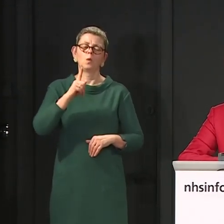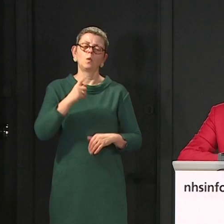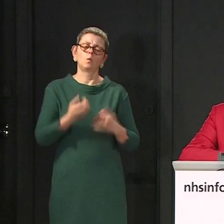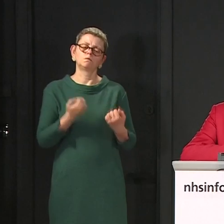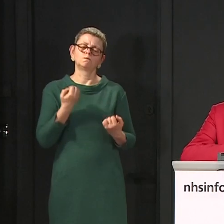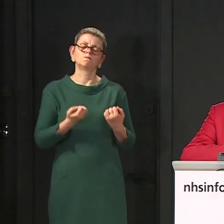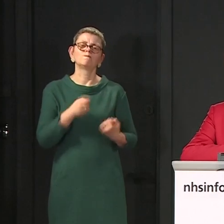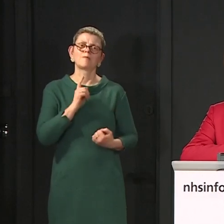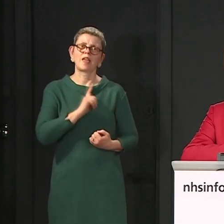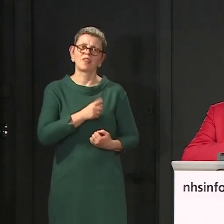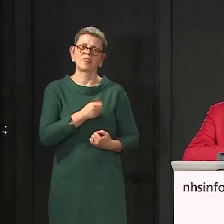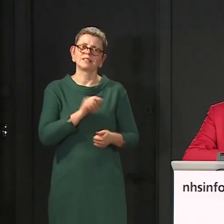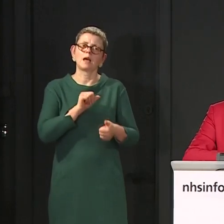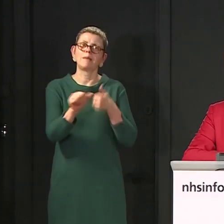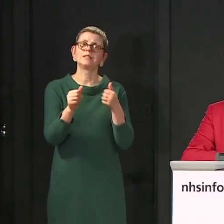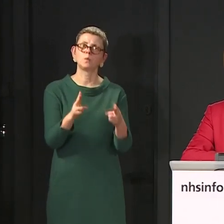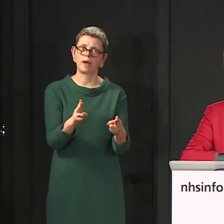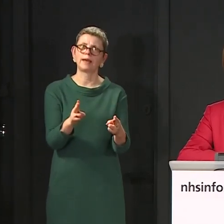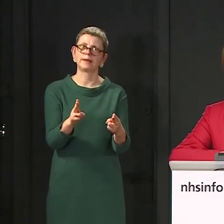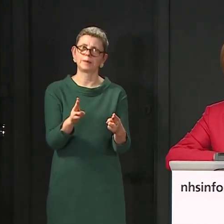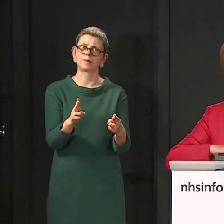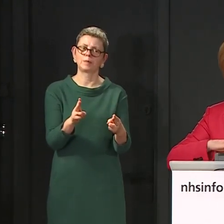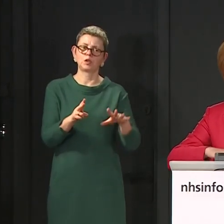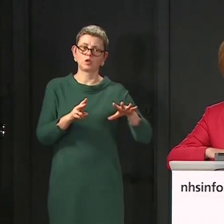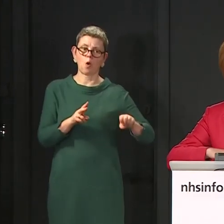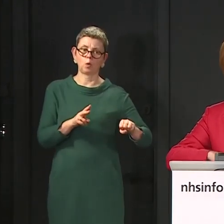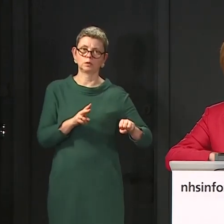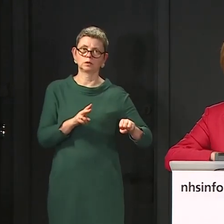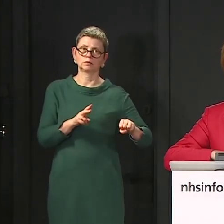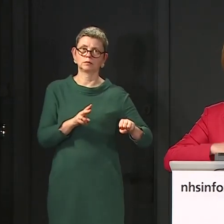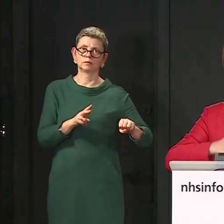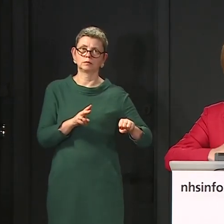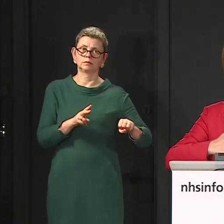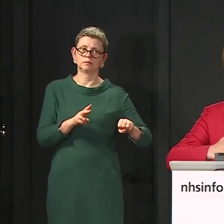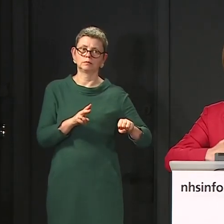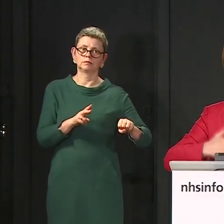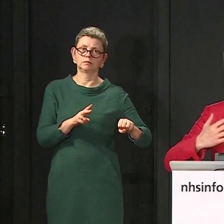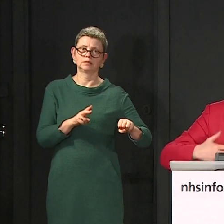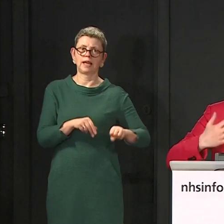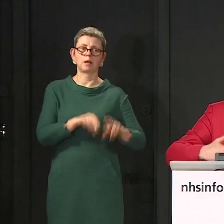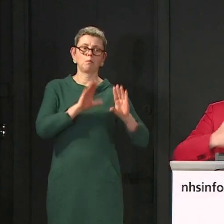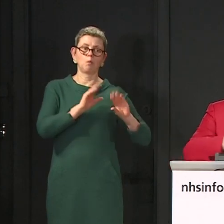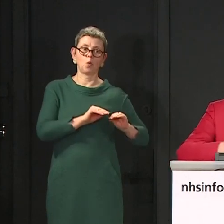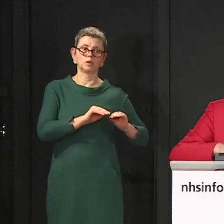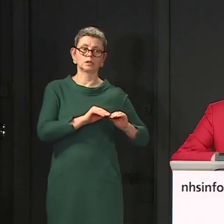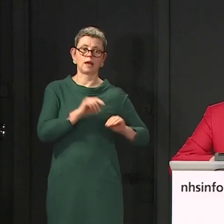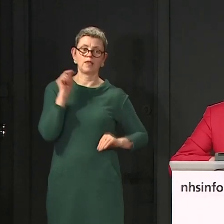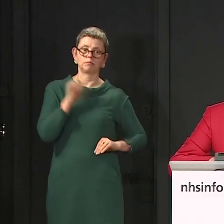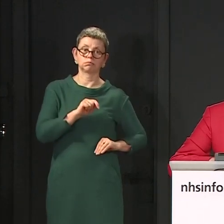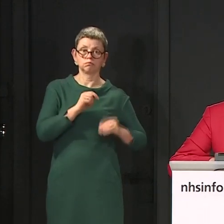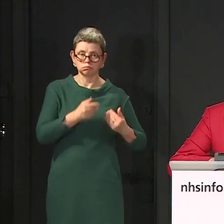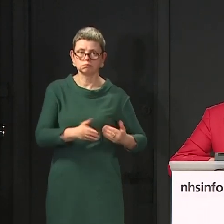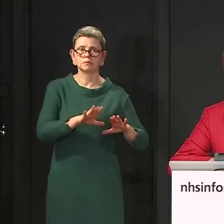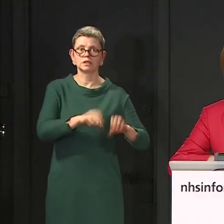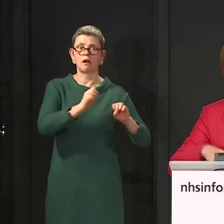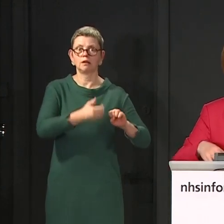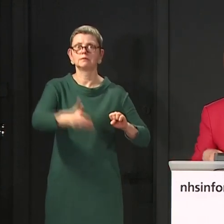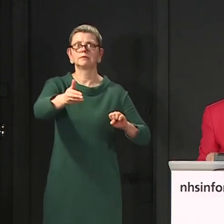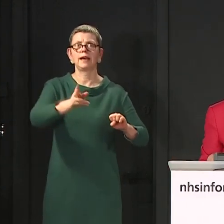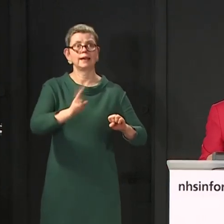less of a problem for people than carrying on and allowing people to completely miss their appointment in this